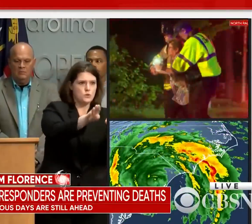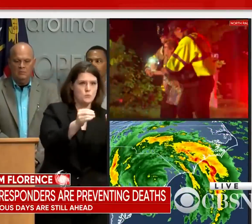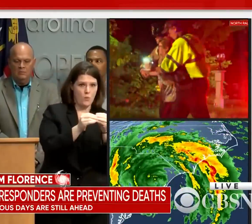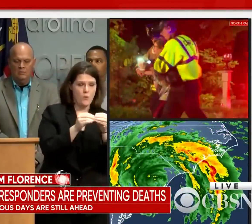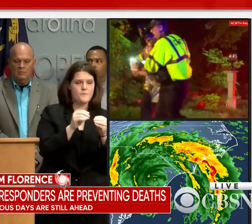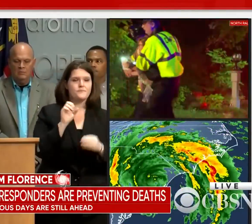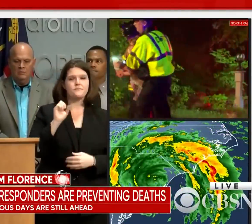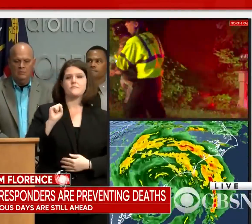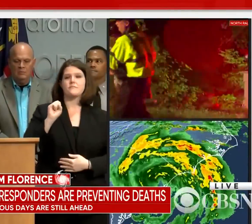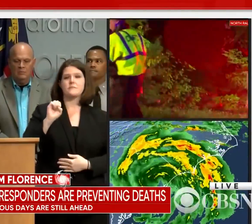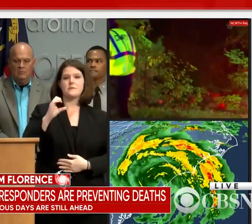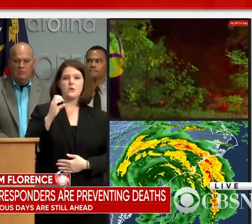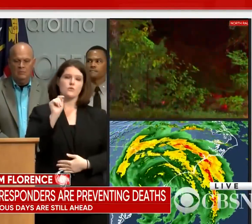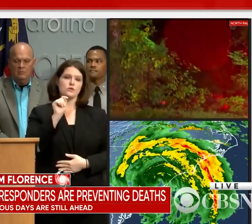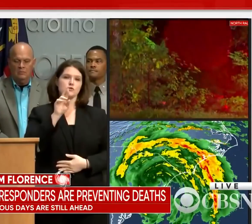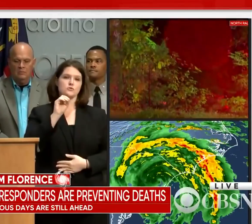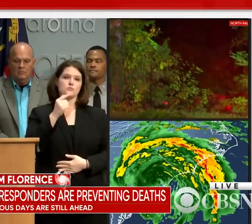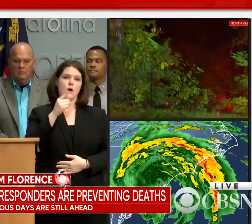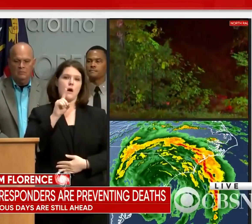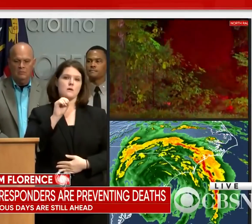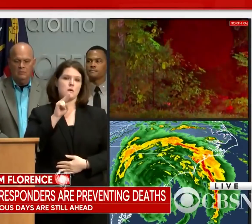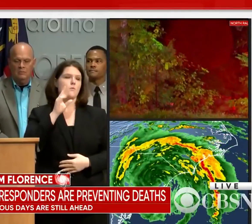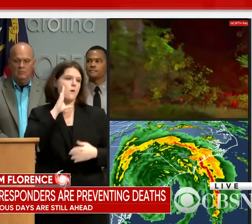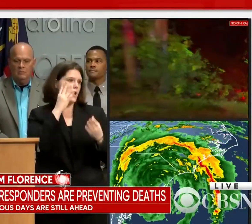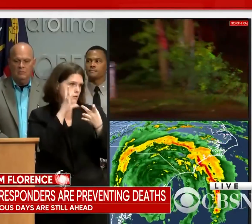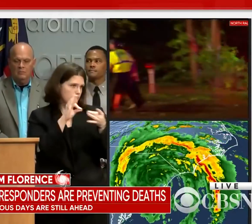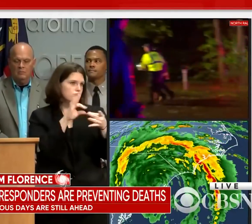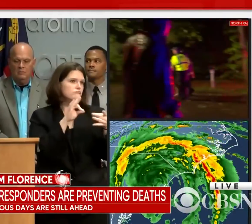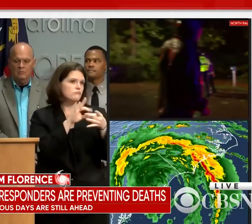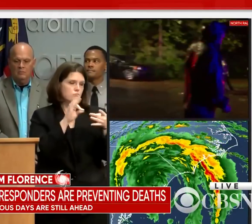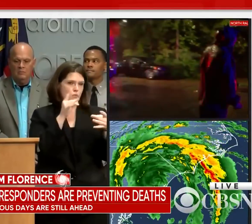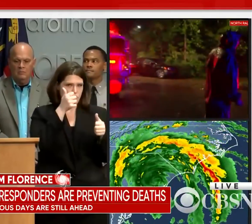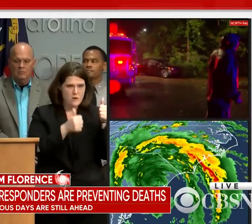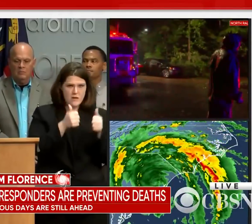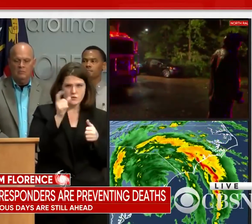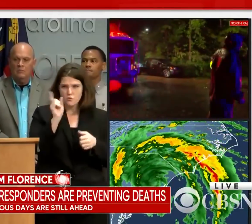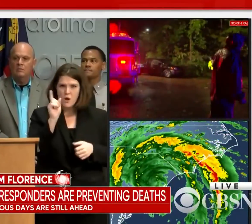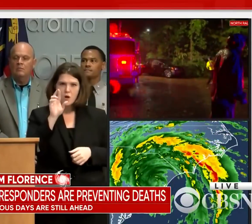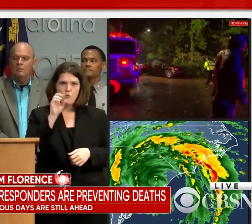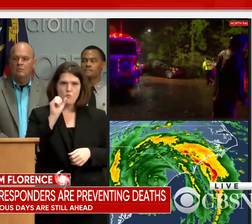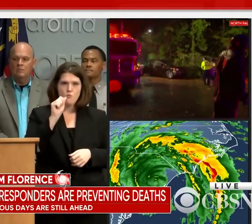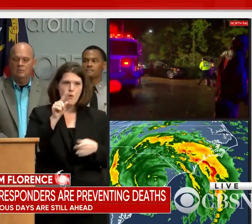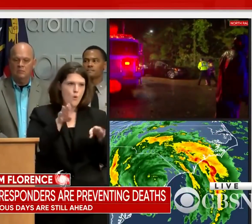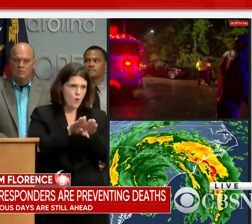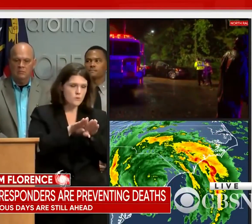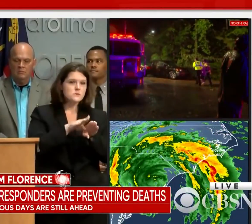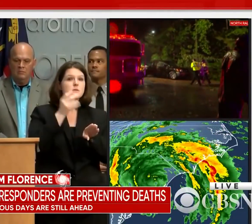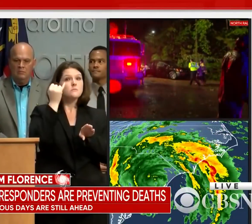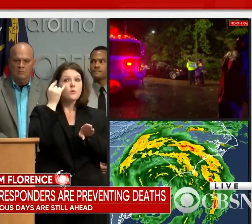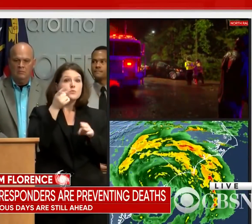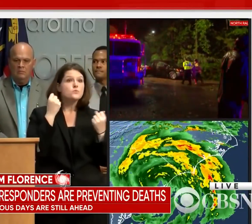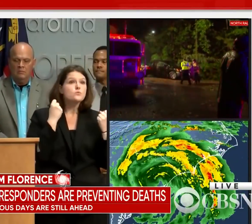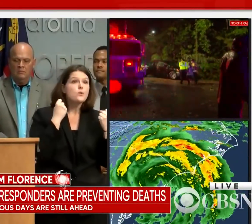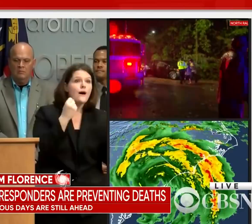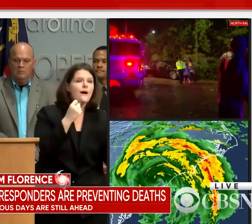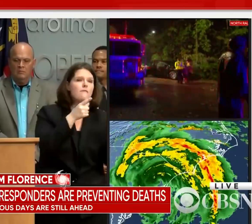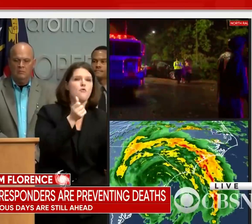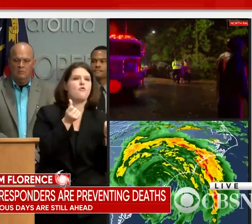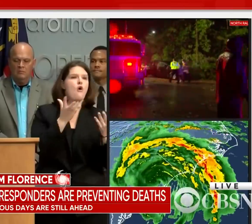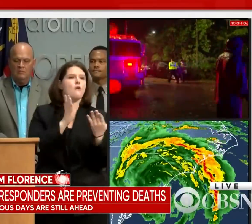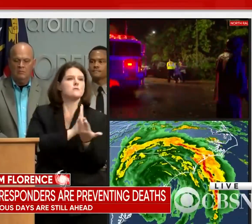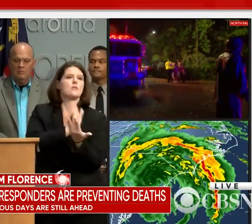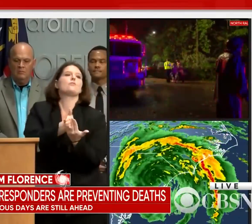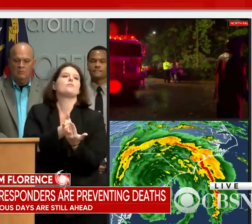Secretary Trogdon will inform you about those closings, but when you're out there, you are impeding